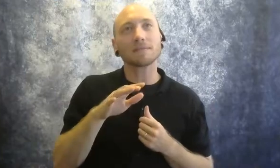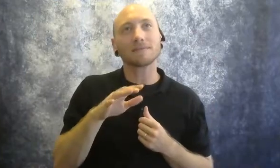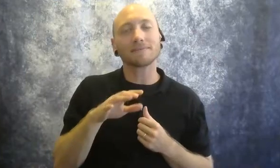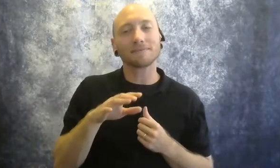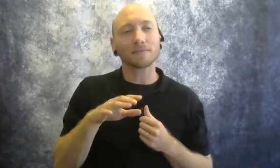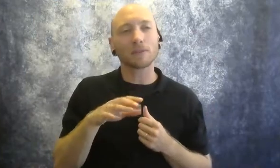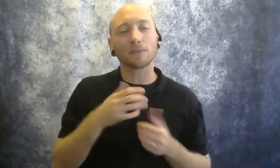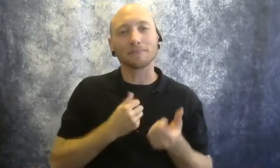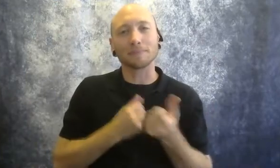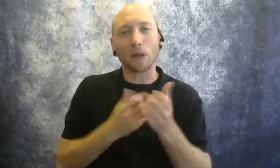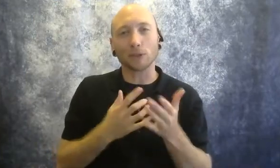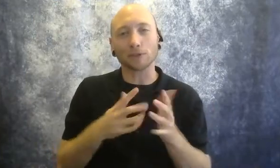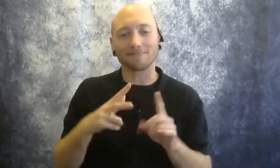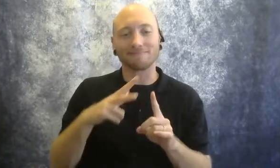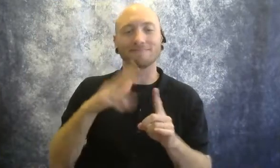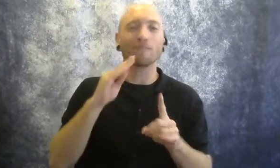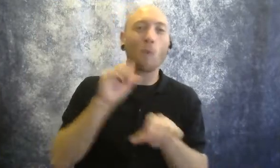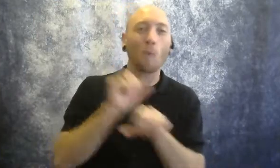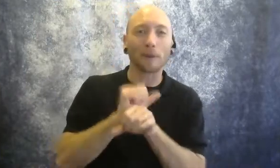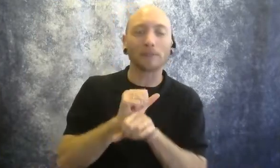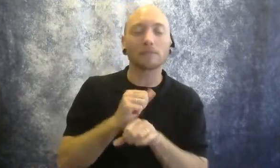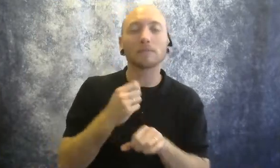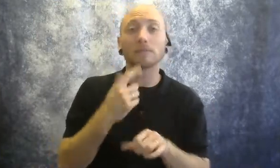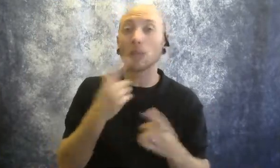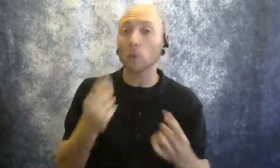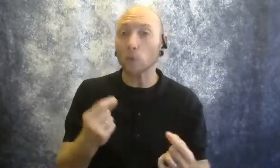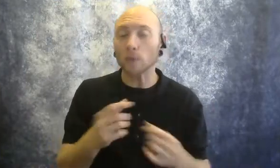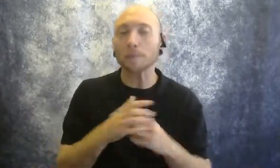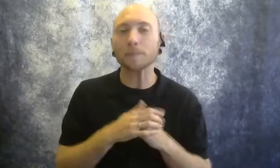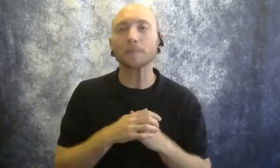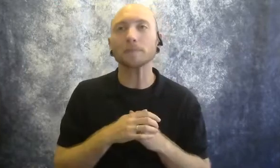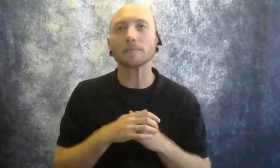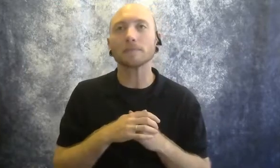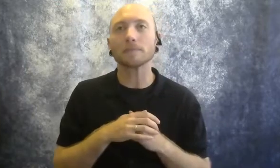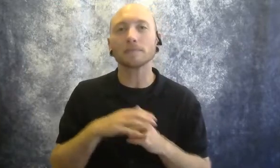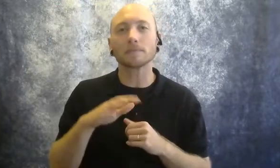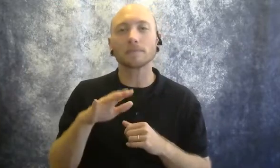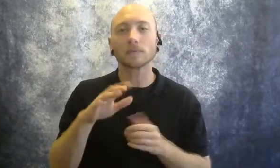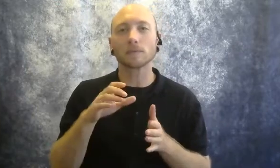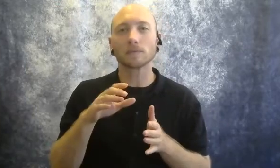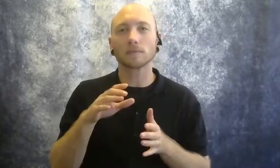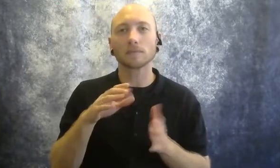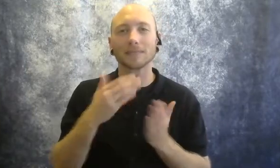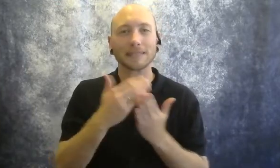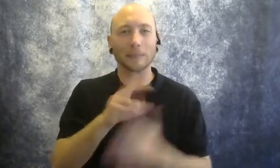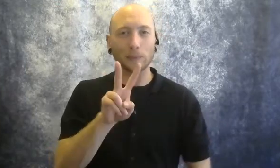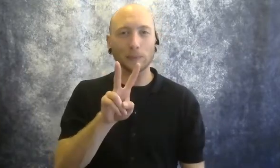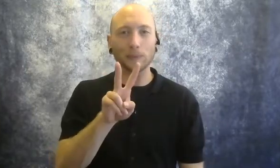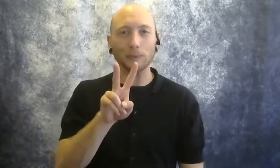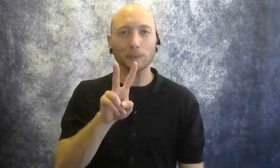One of the assignments that I was given was to look over the chapter in chapter